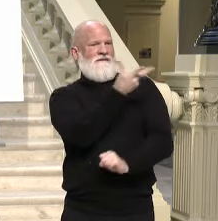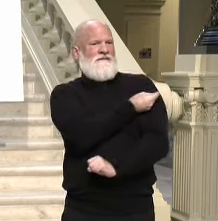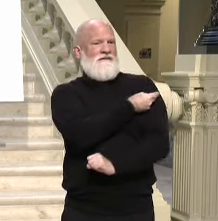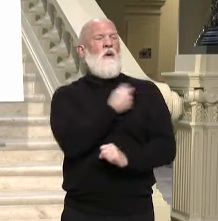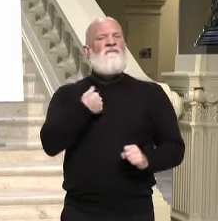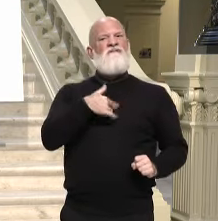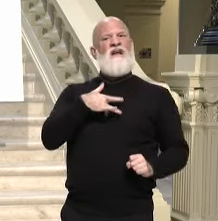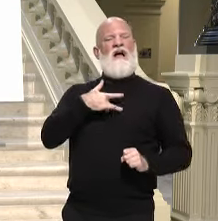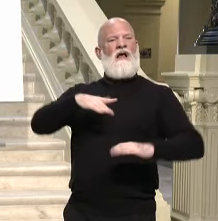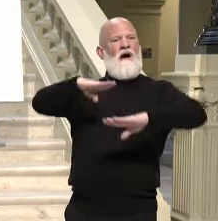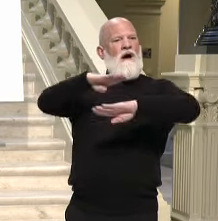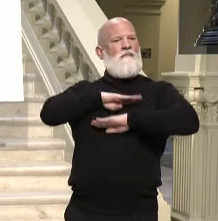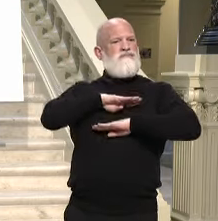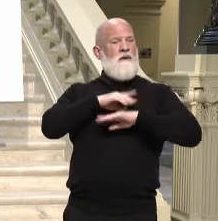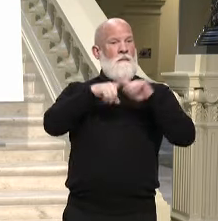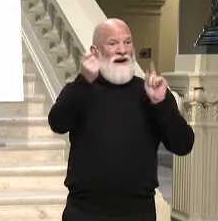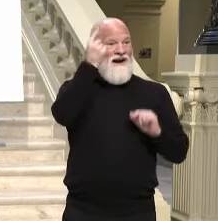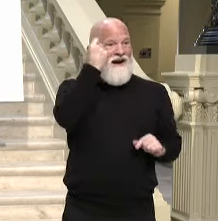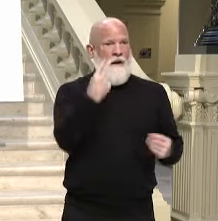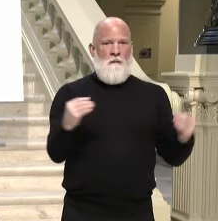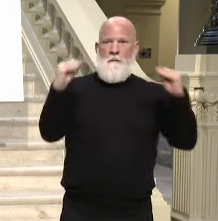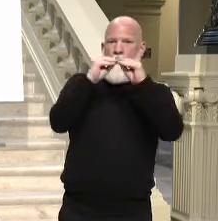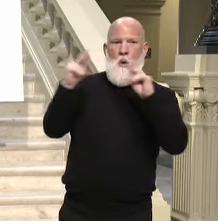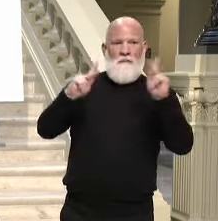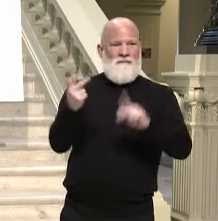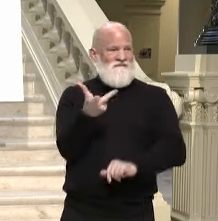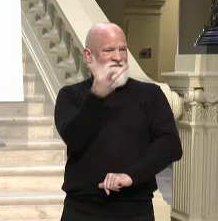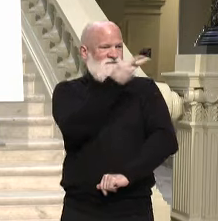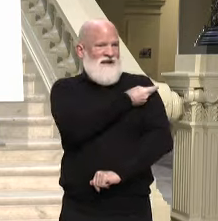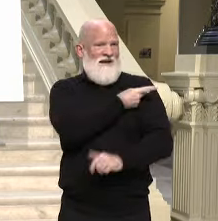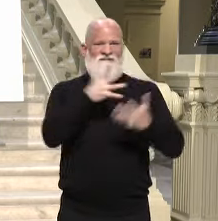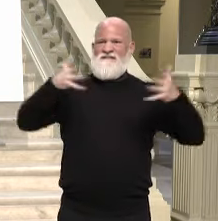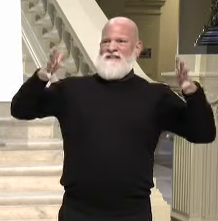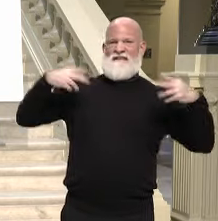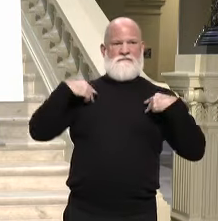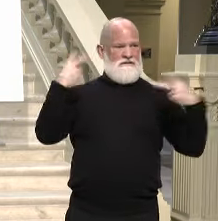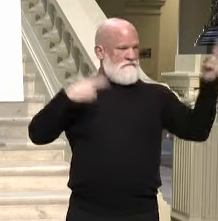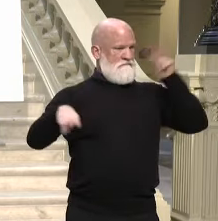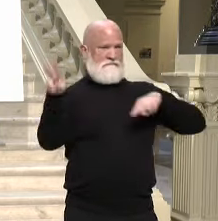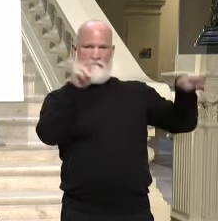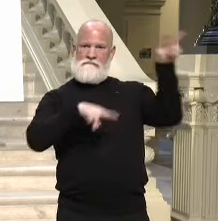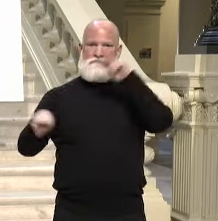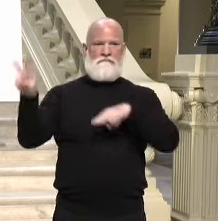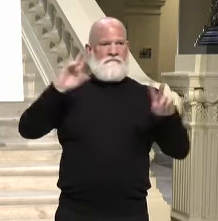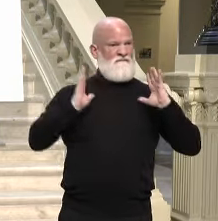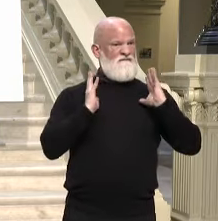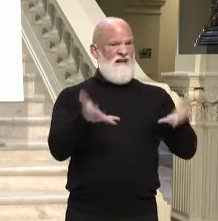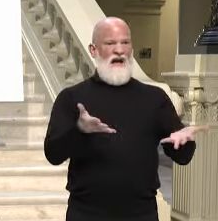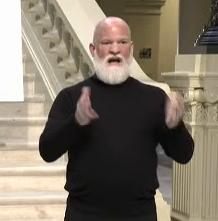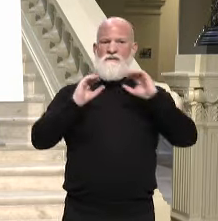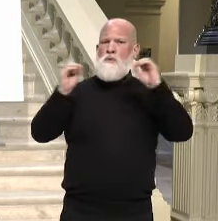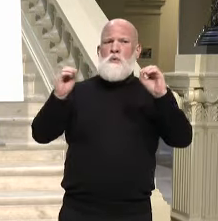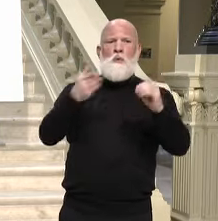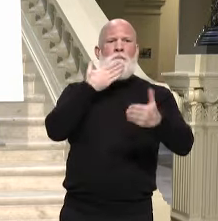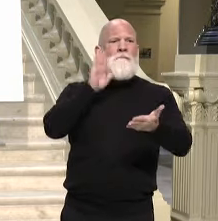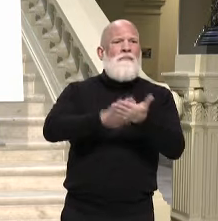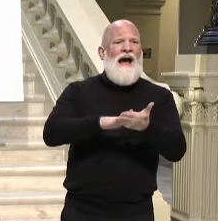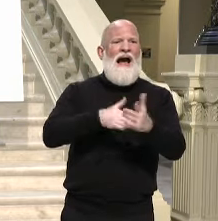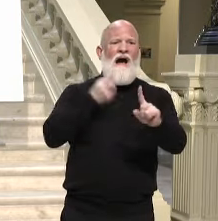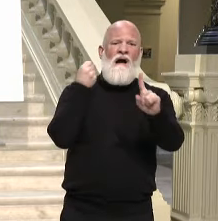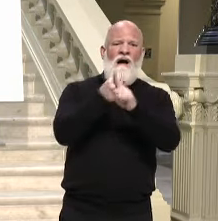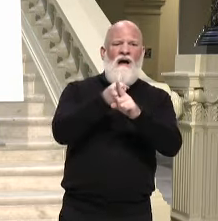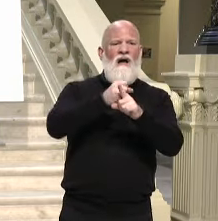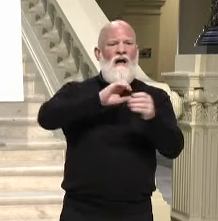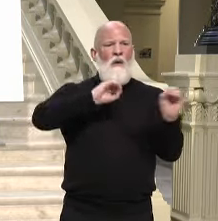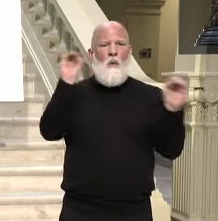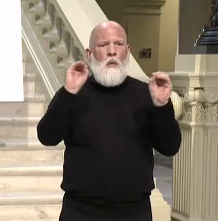worshiping with that have gotten the vaccine that are having no ill effects. I think everybody will come around. And that's certainly going to be